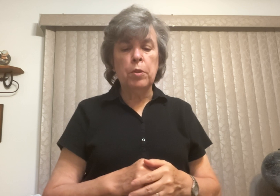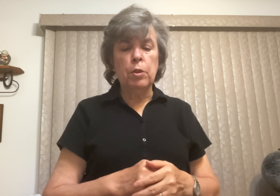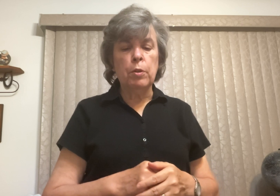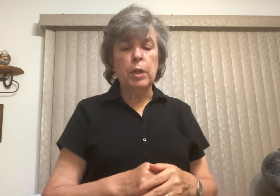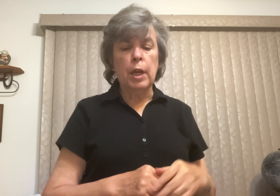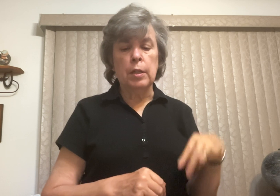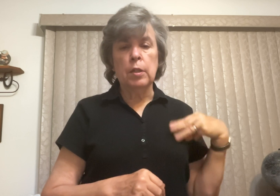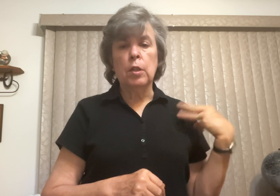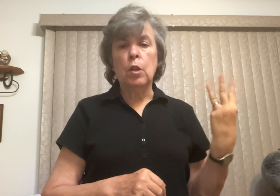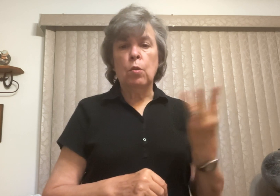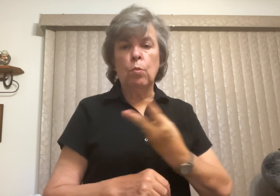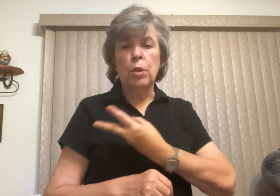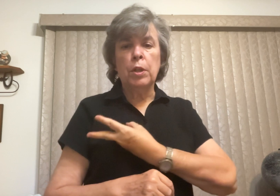you again. We,